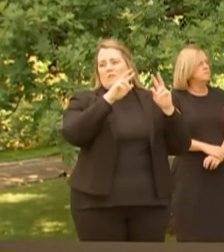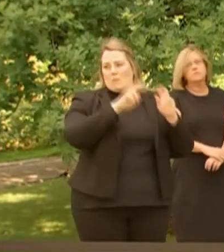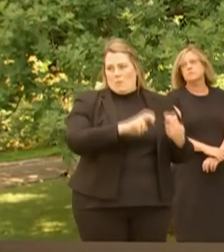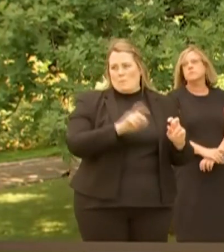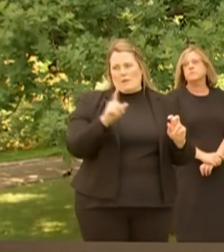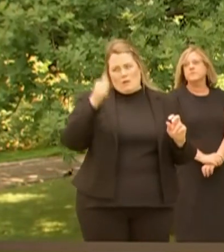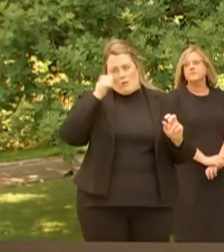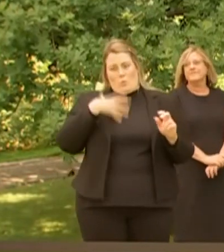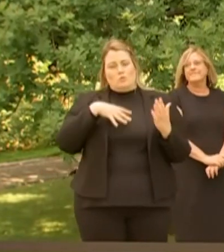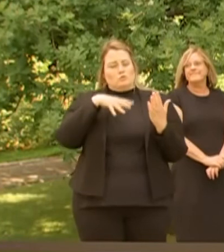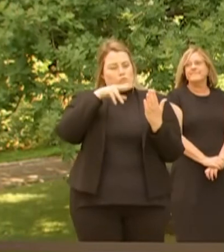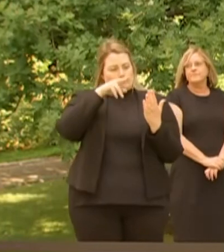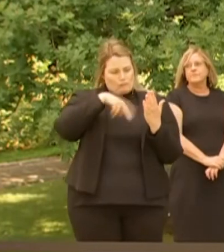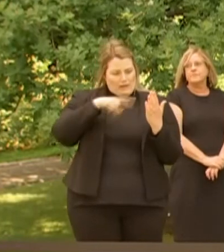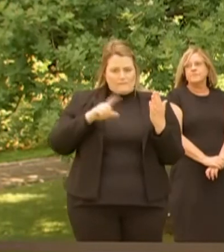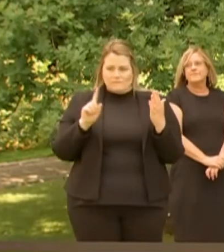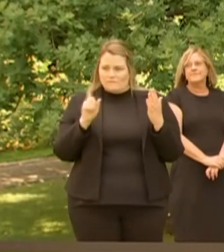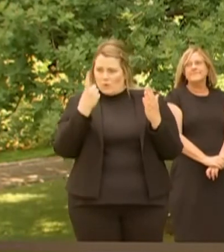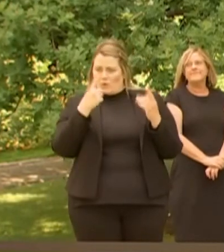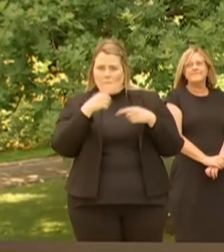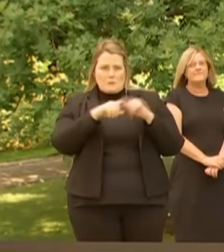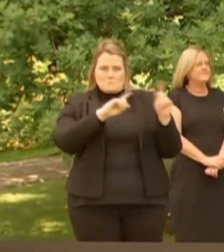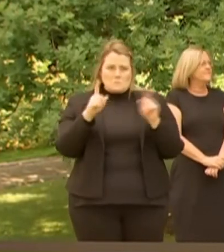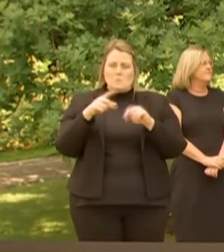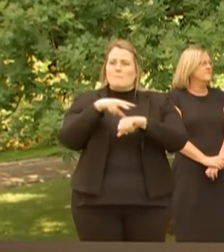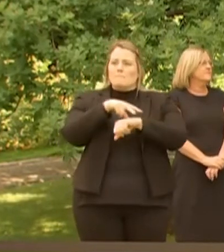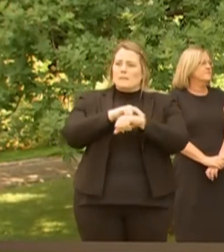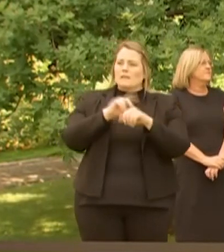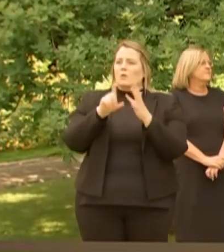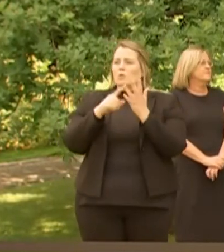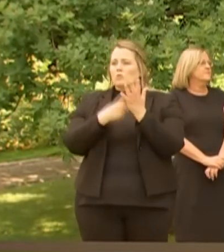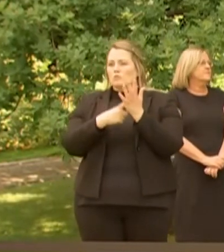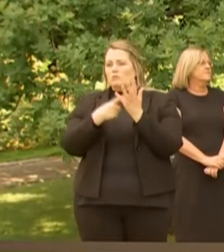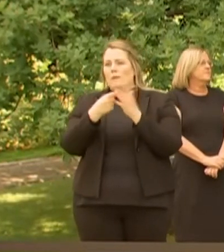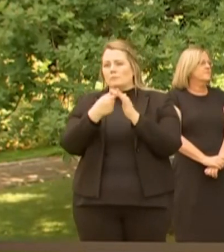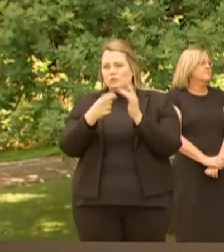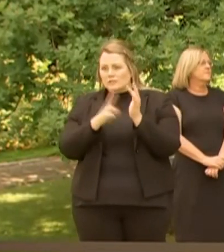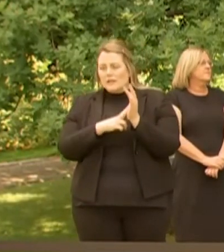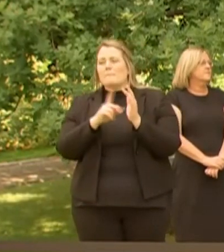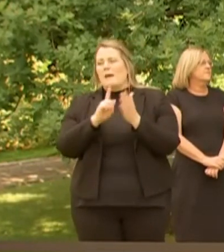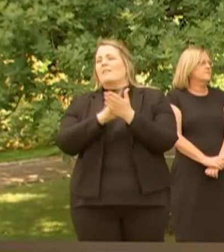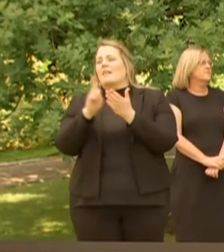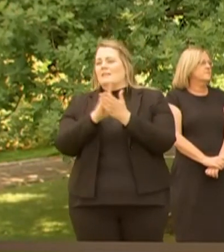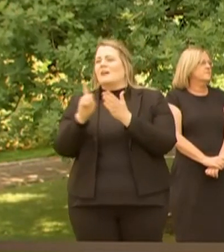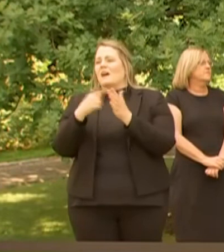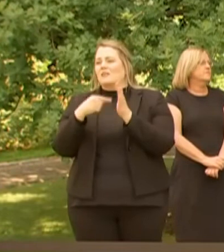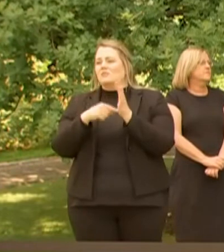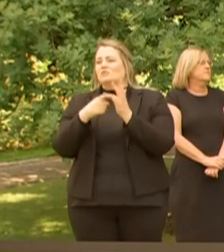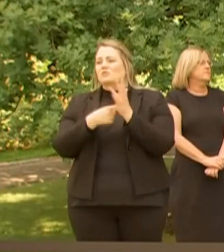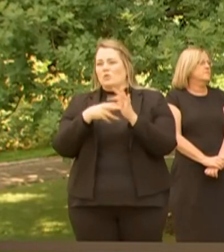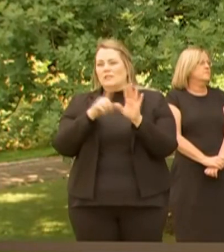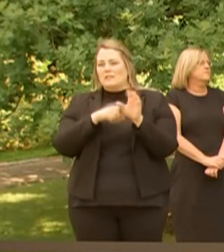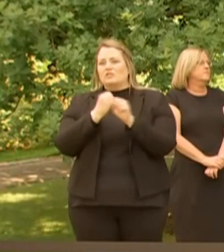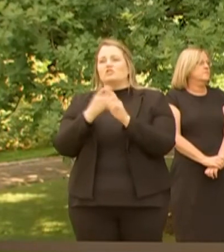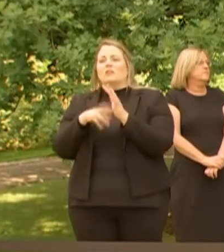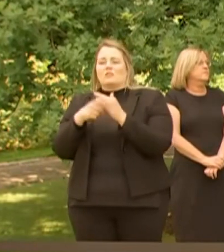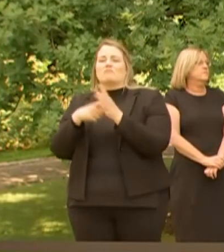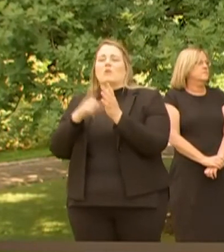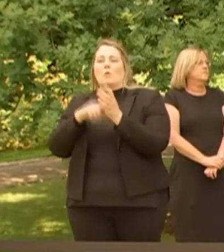read the report, we'll want to go through all of those details. There'll be some cabinet processes around that, but the Attorney will be out later today to at least give you some initial feedback.